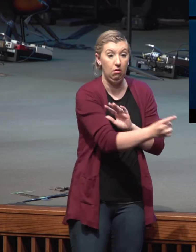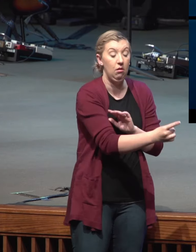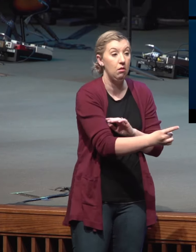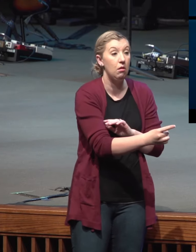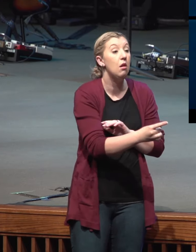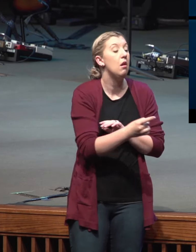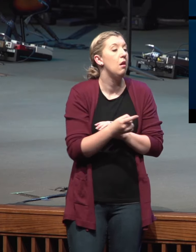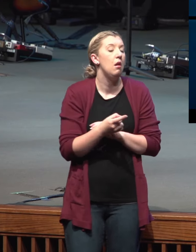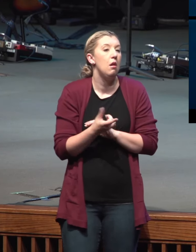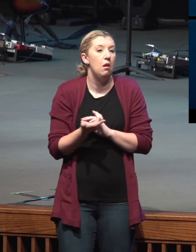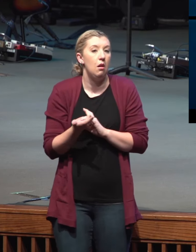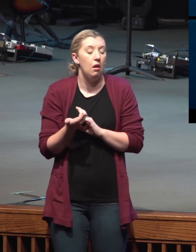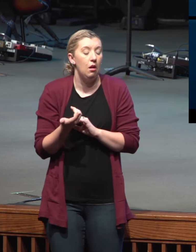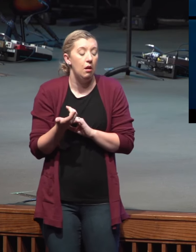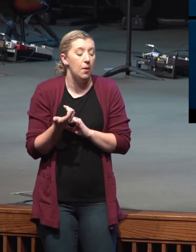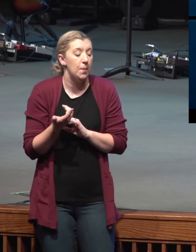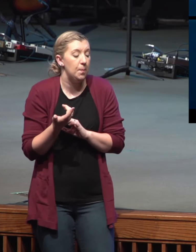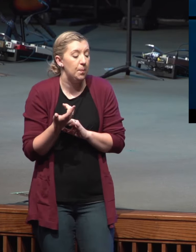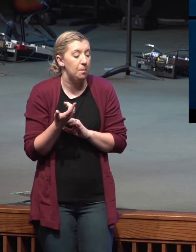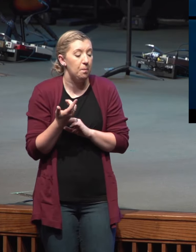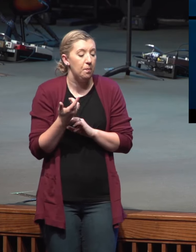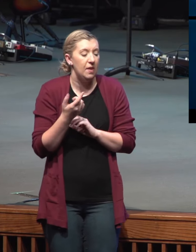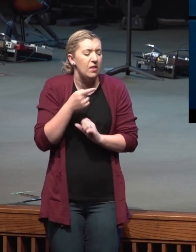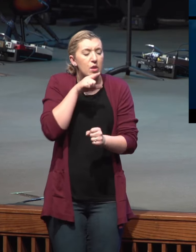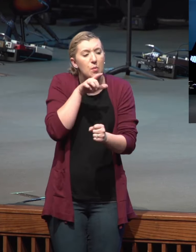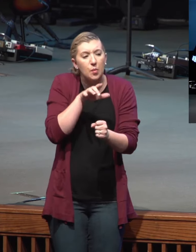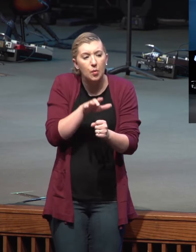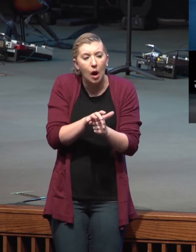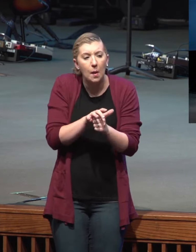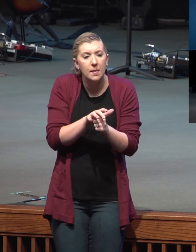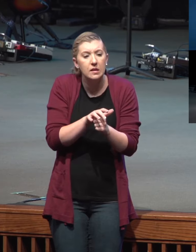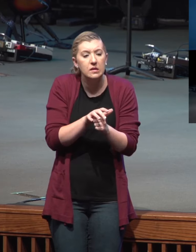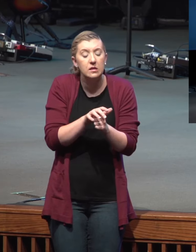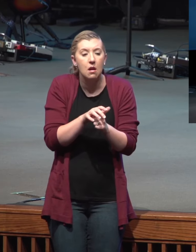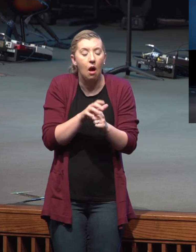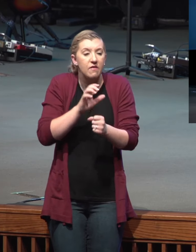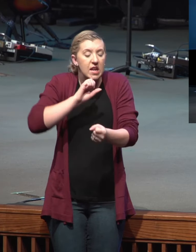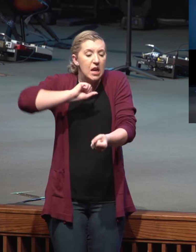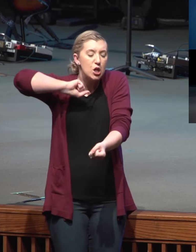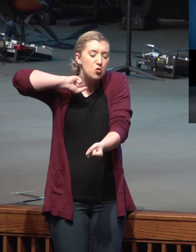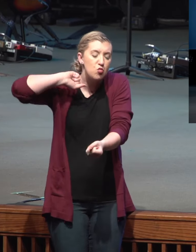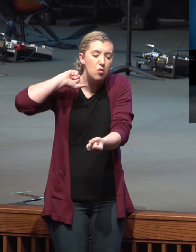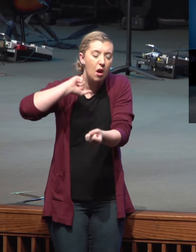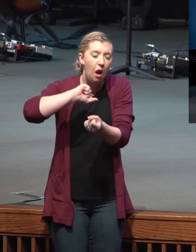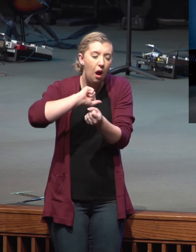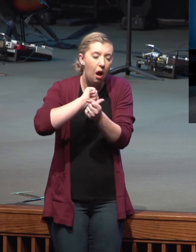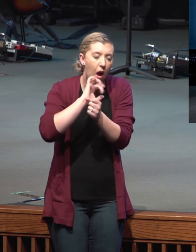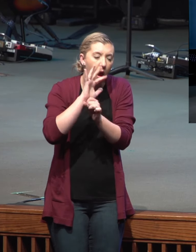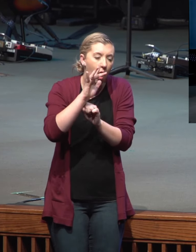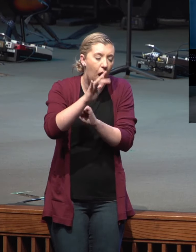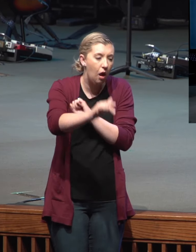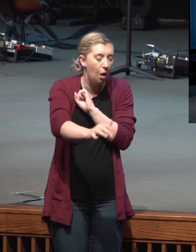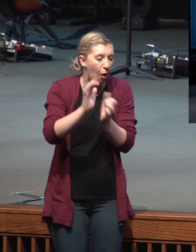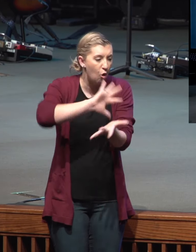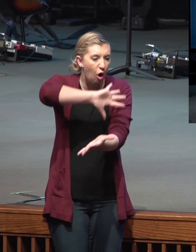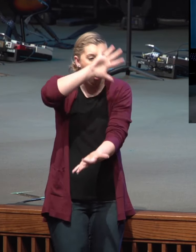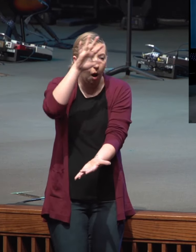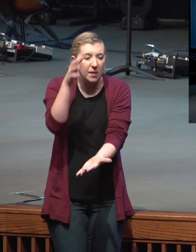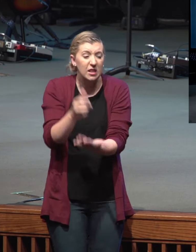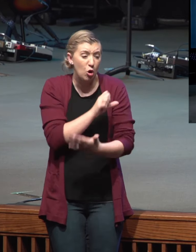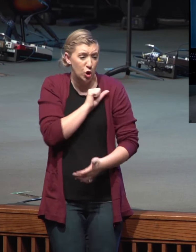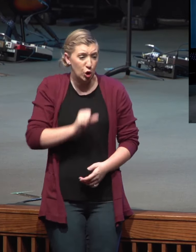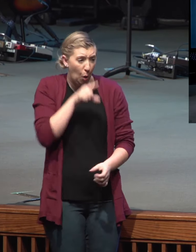And even the promise of incredible compensation. Saul says, I will make you